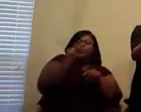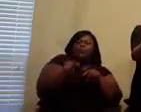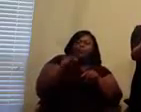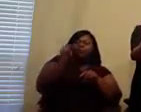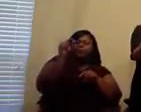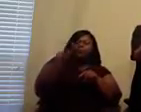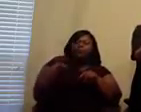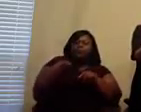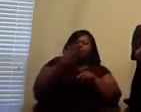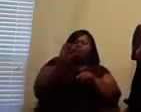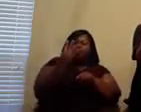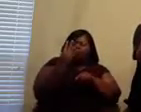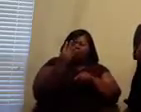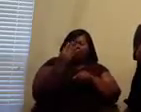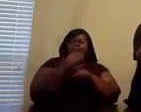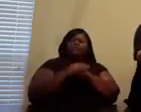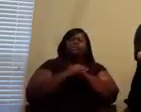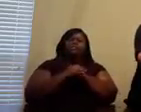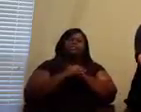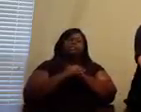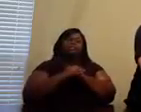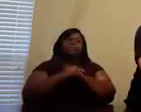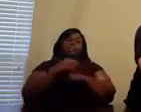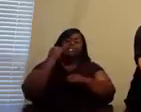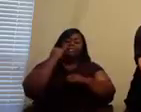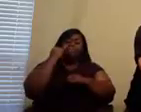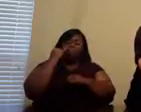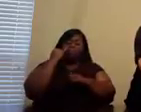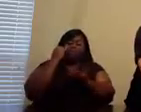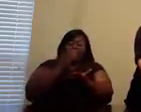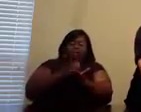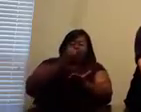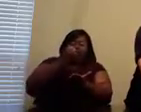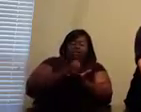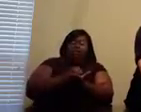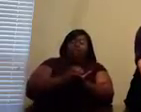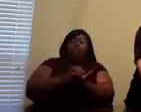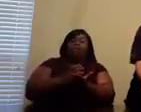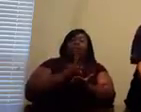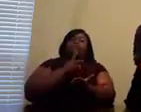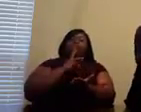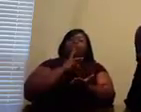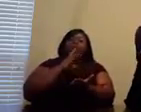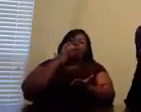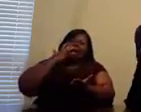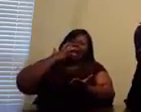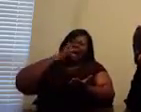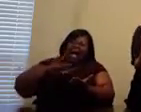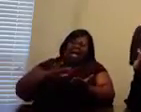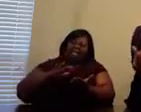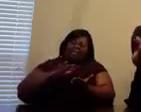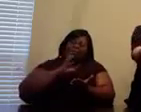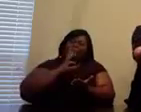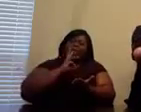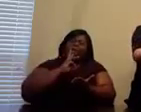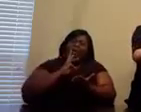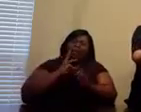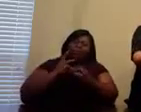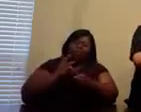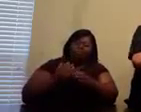strips. If I was to put this over a cup of steaming hot water, you'd be able to see the steam come